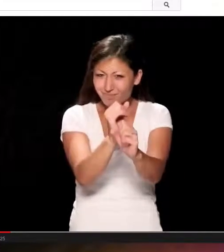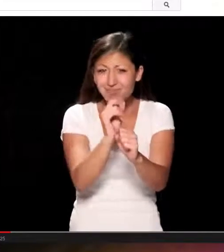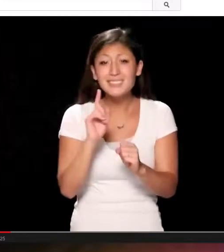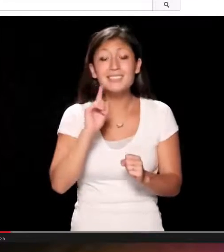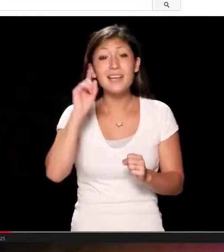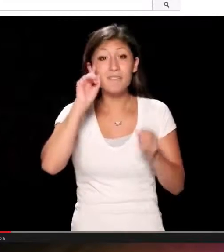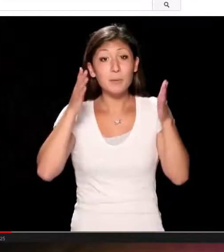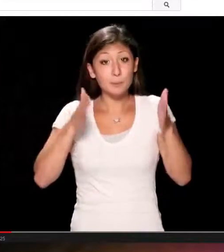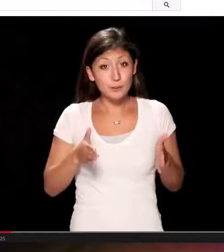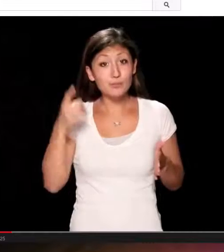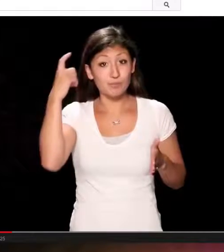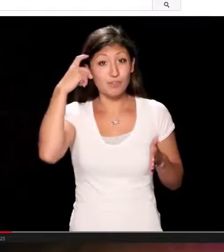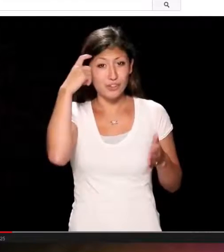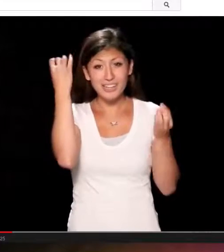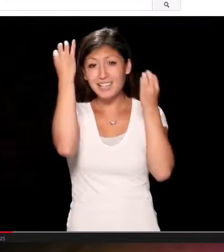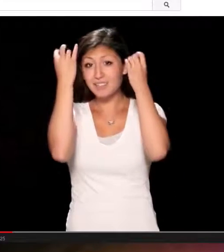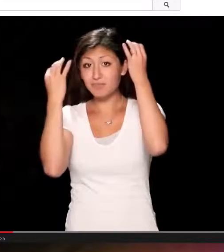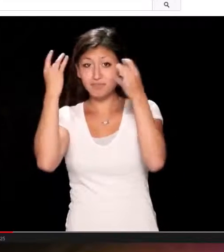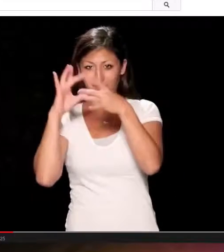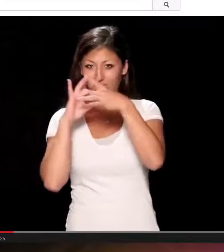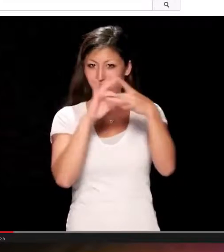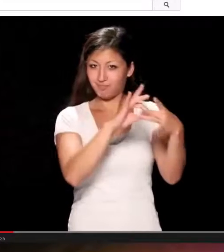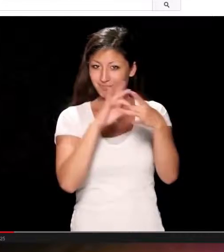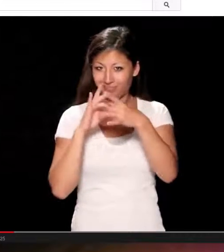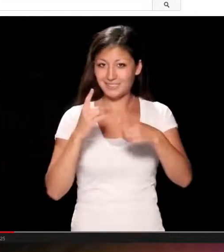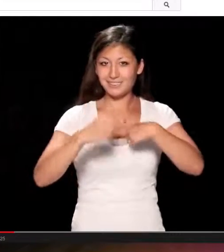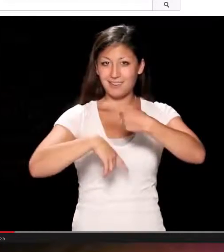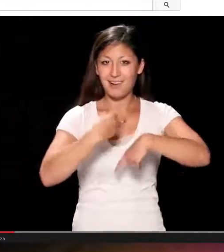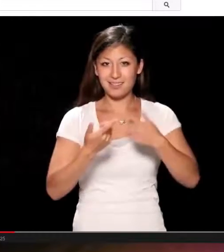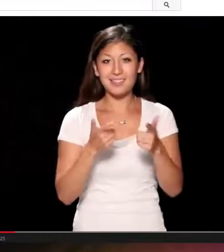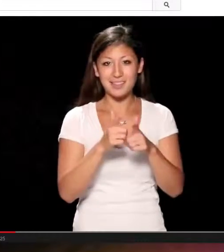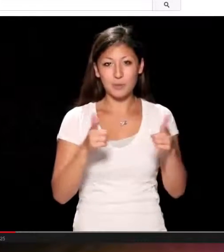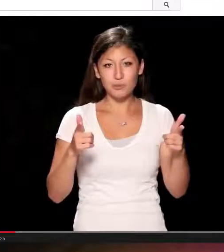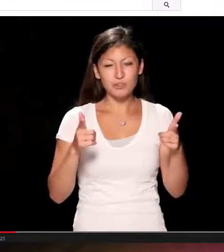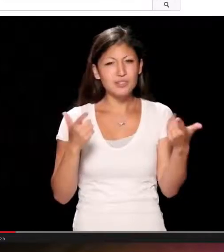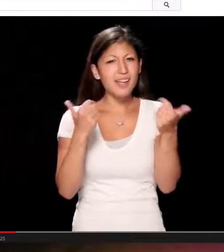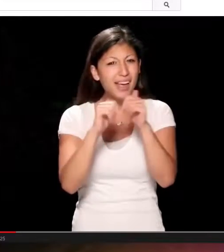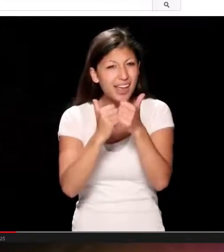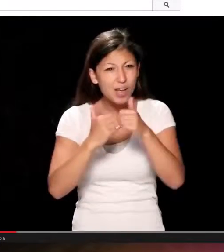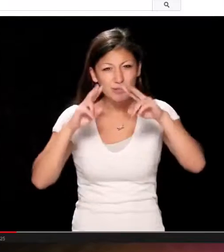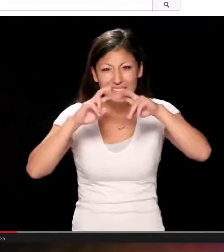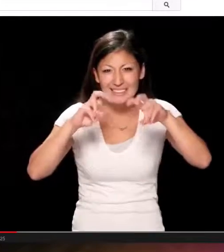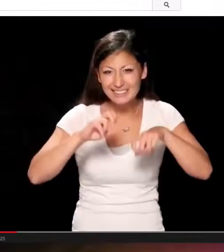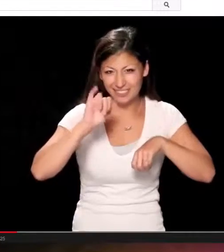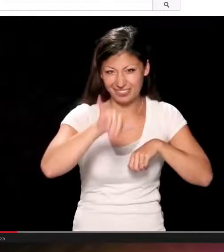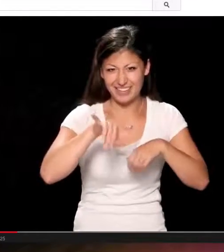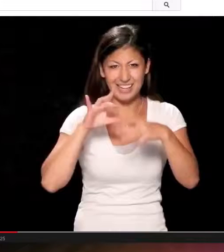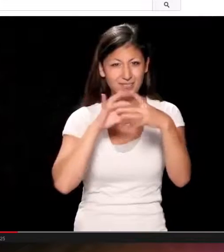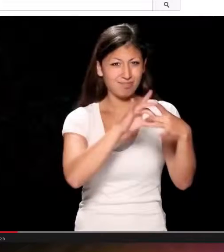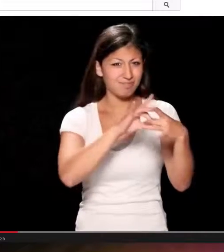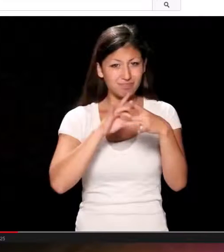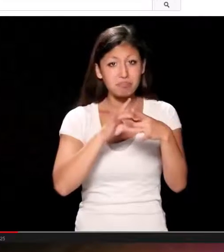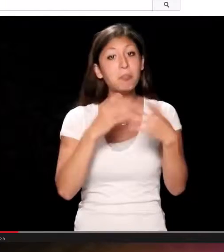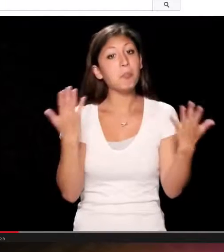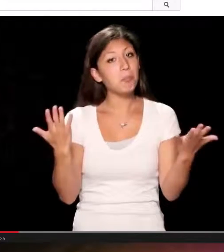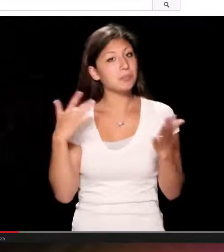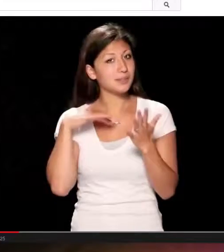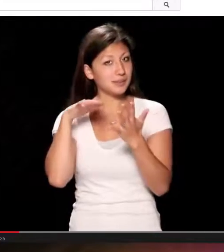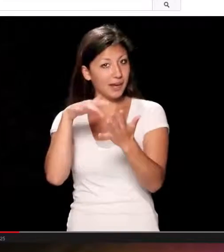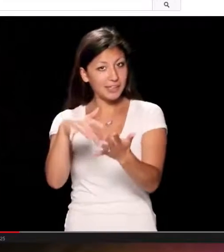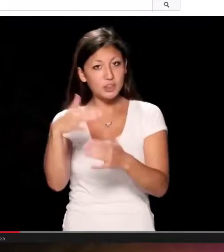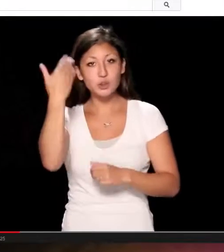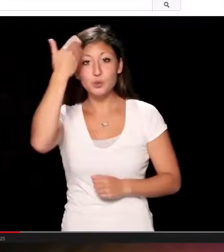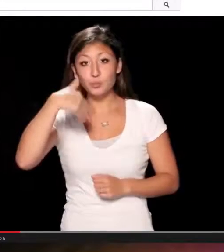on. LCN is fascinating in relation to sign language and how to analyze